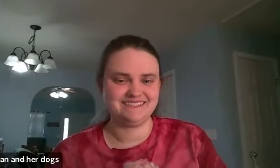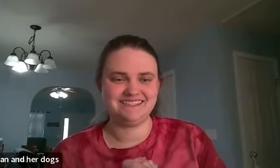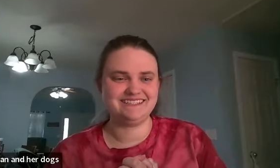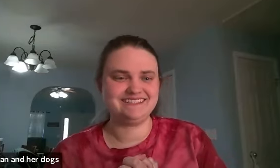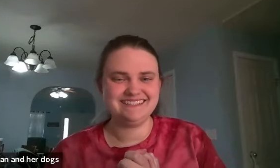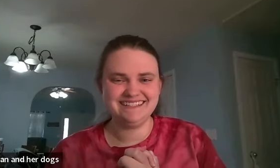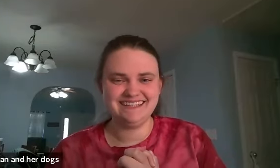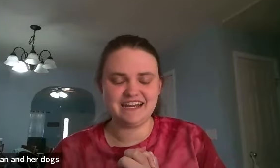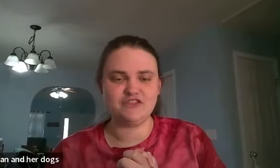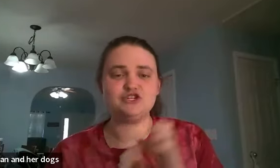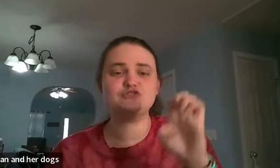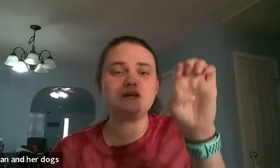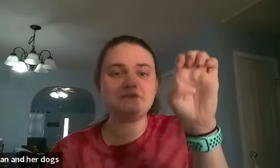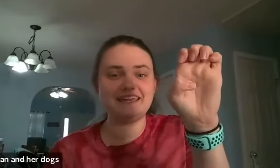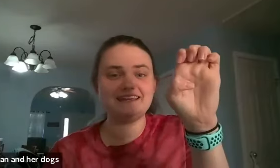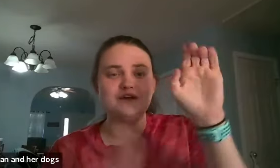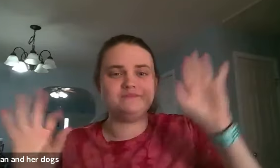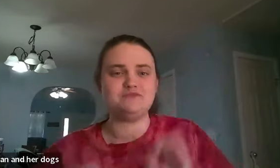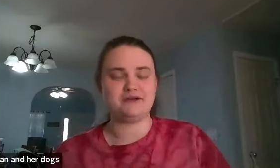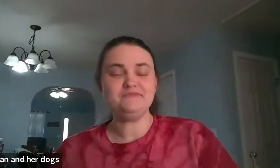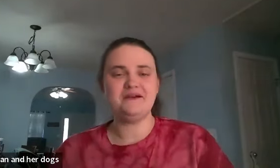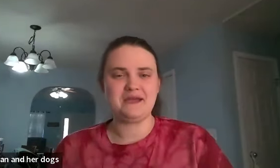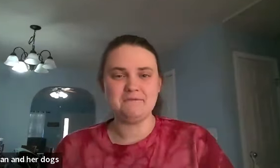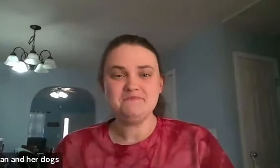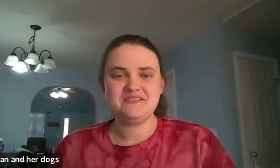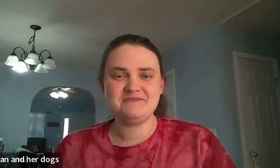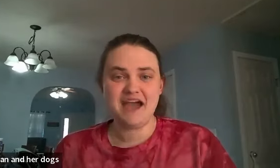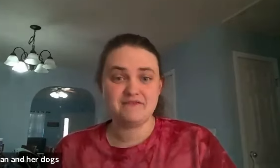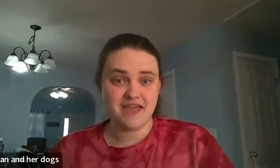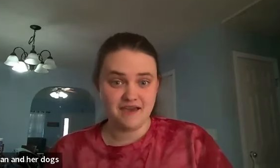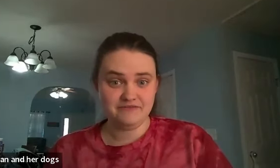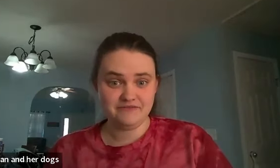good, good. And there's no screaming E's. Oh, I'm so proud. Okay, then we have F.